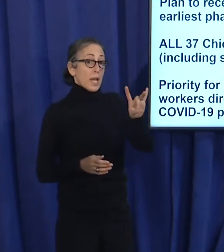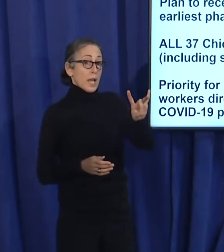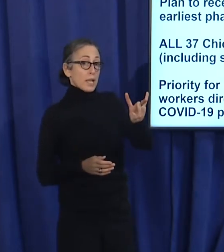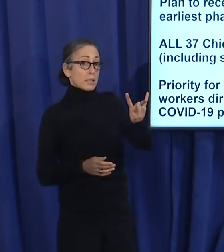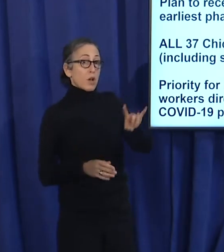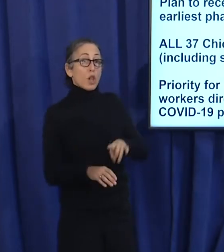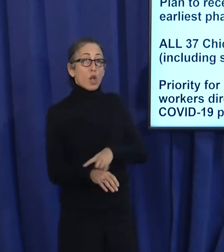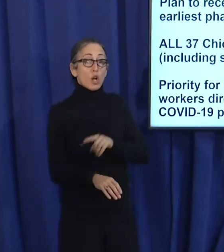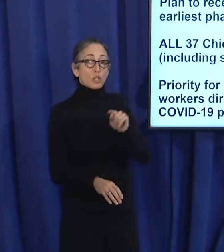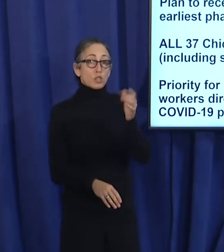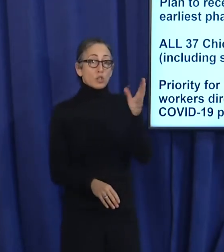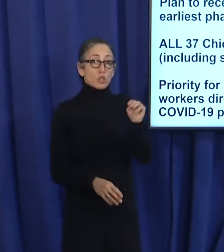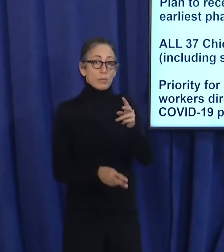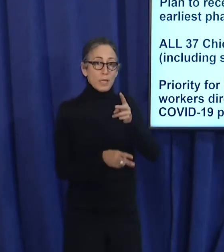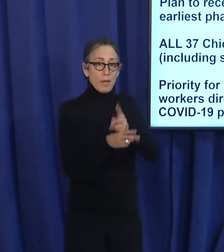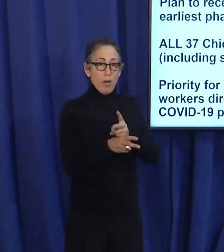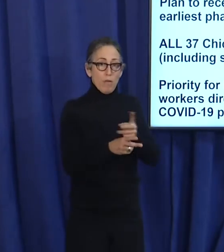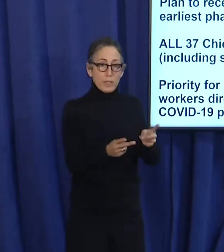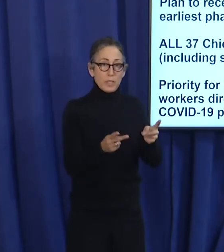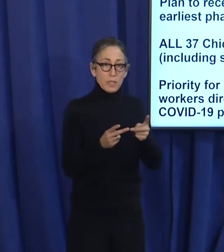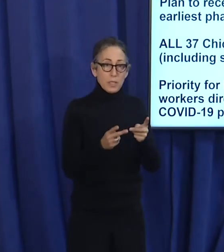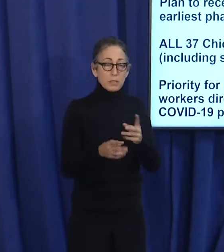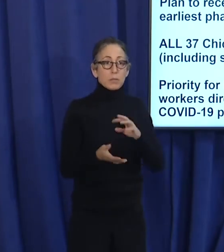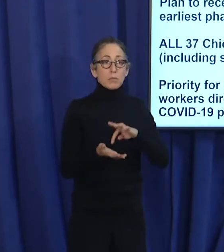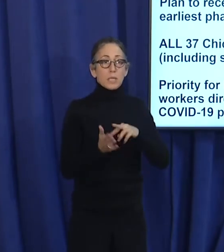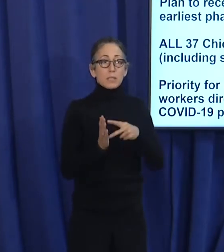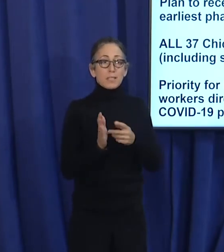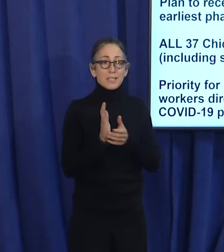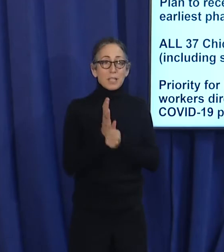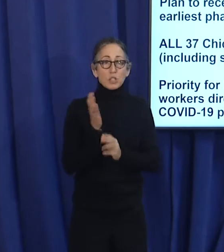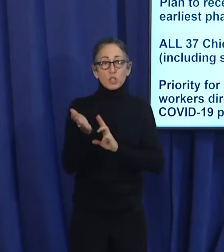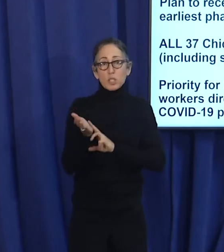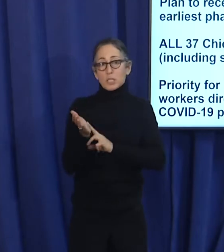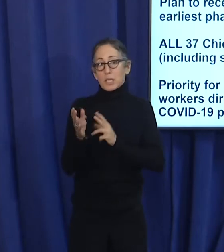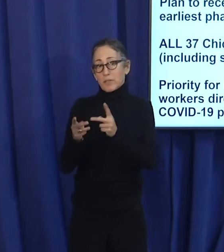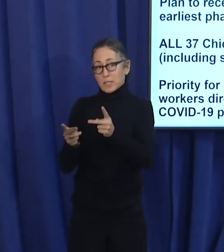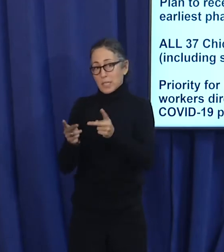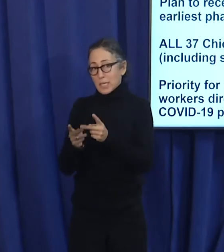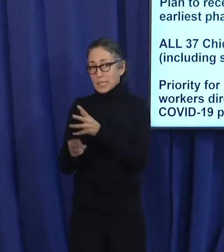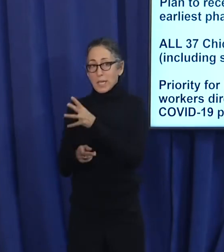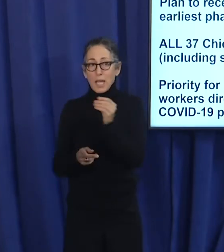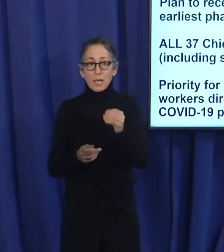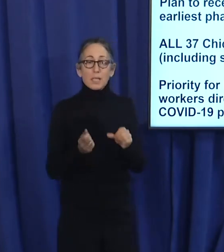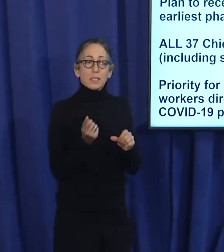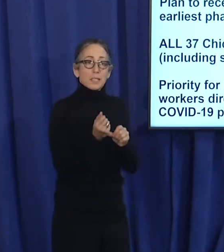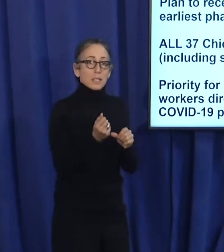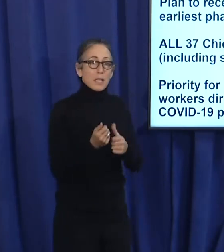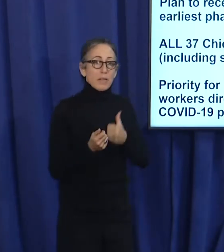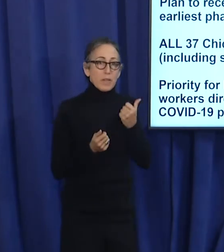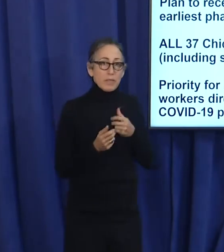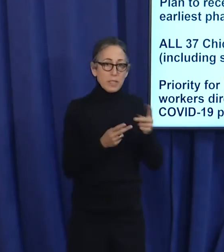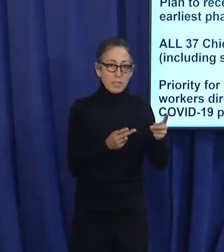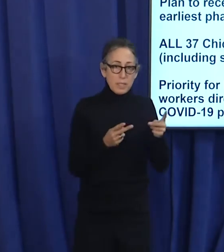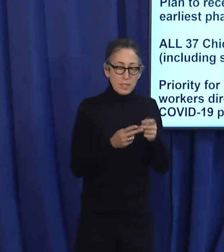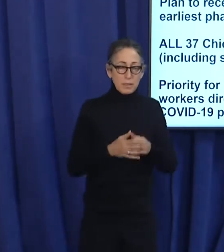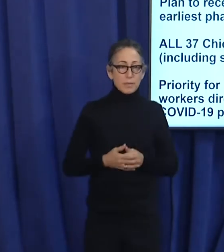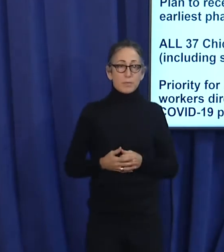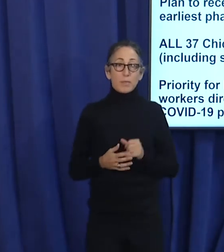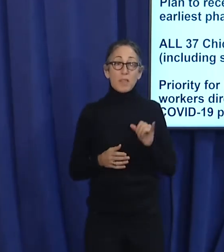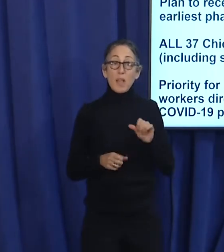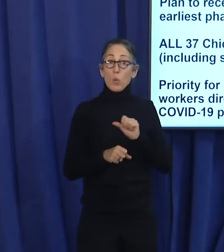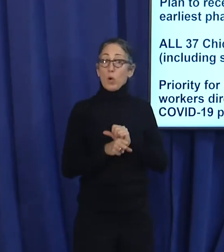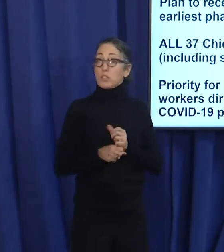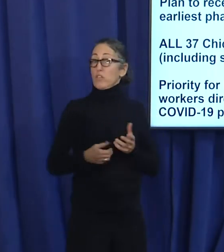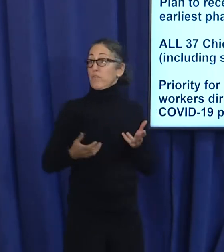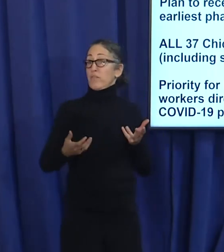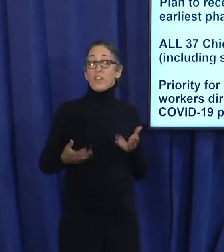care facilities in Chicago. That would include both skilled nursing facilities and assisted living facilities. That work has already been